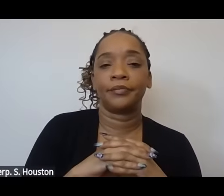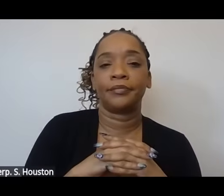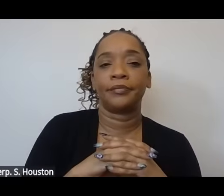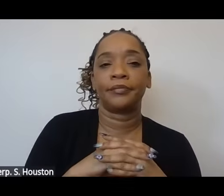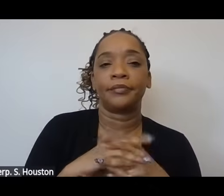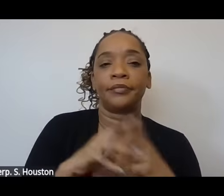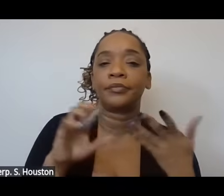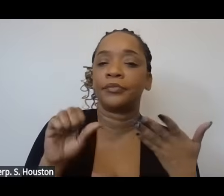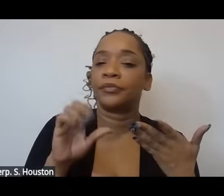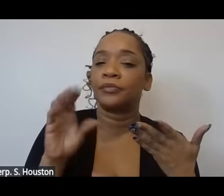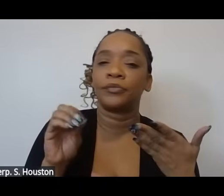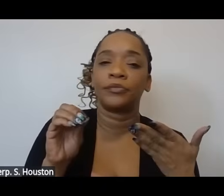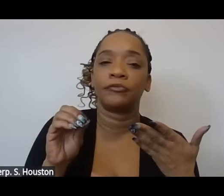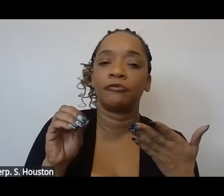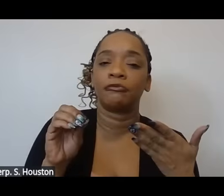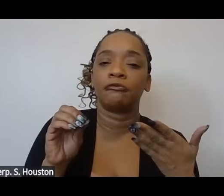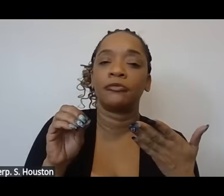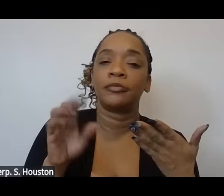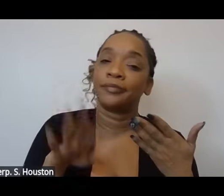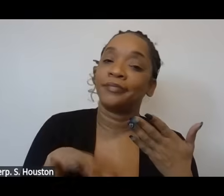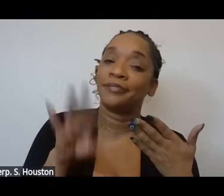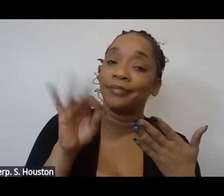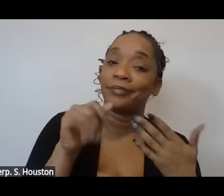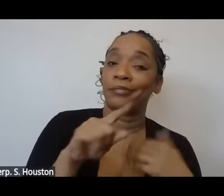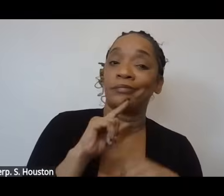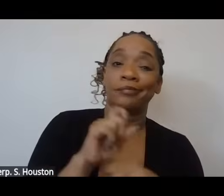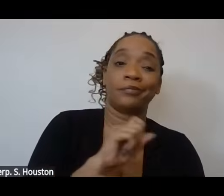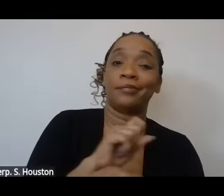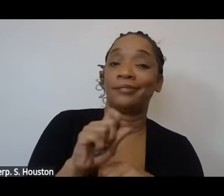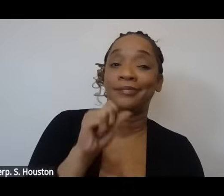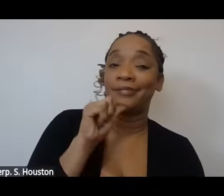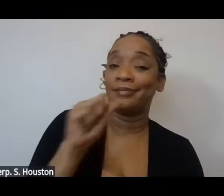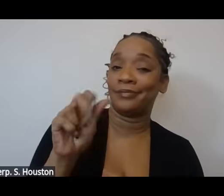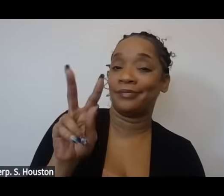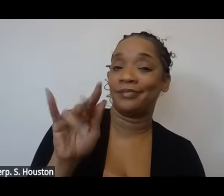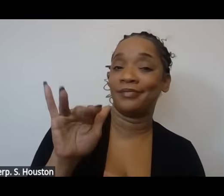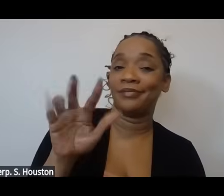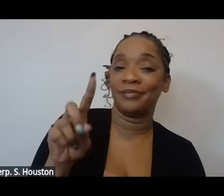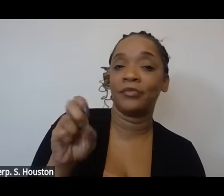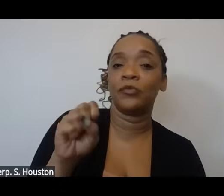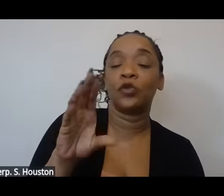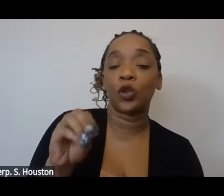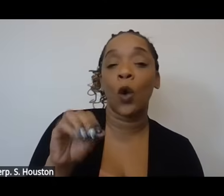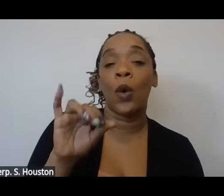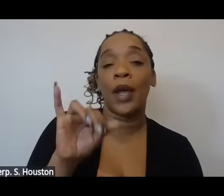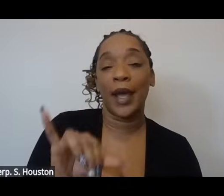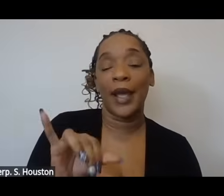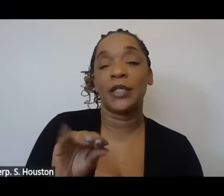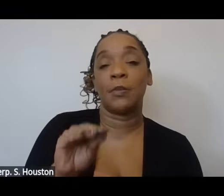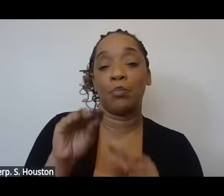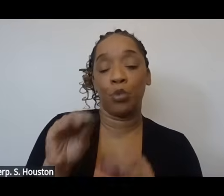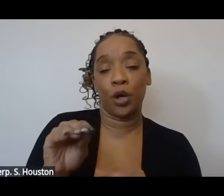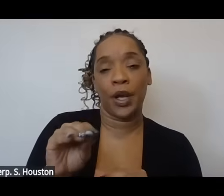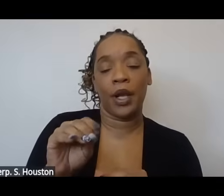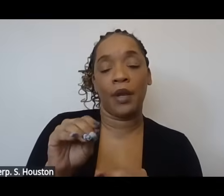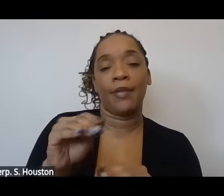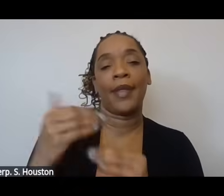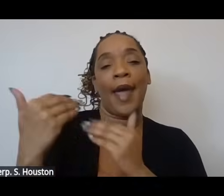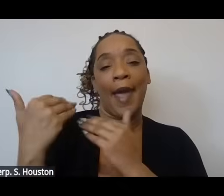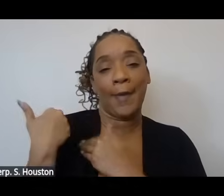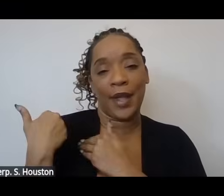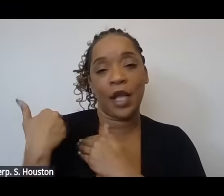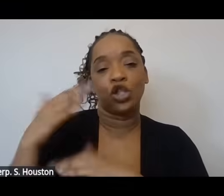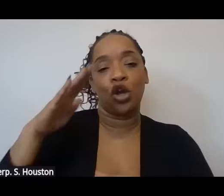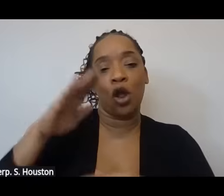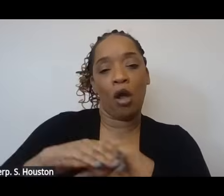So it is putting the necessary obligation both on the candidates and the ballot question committees